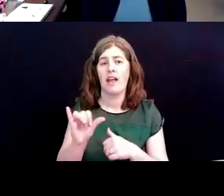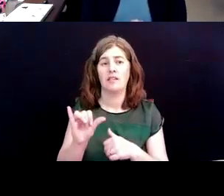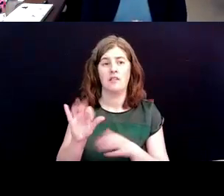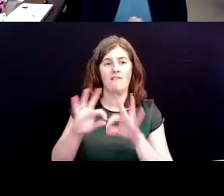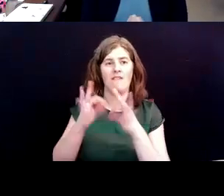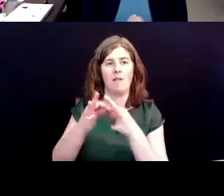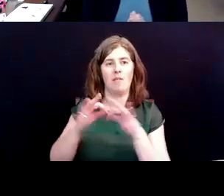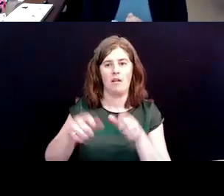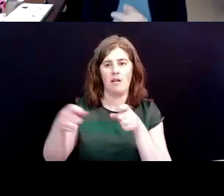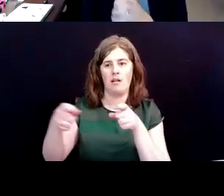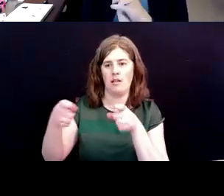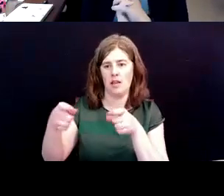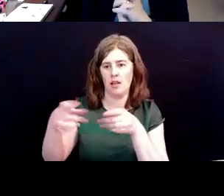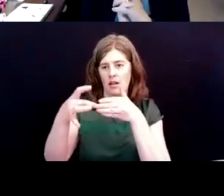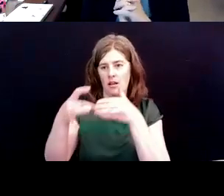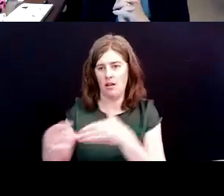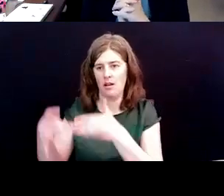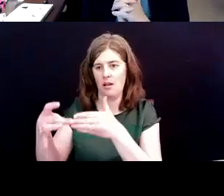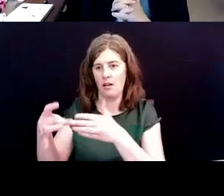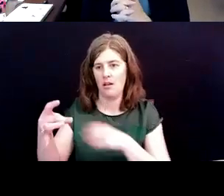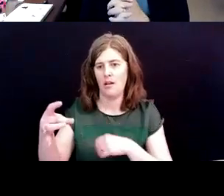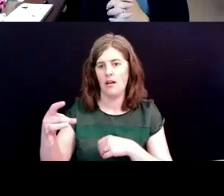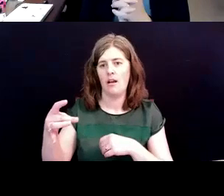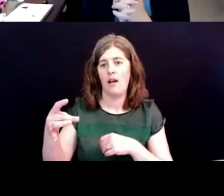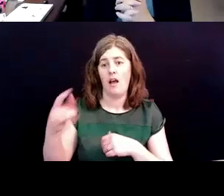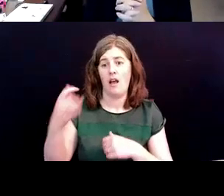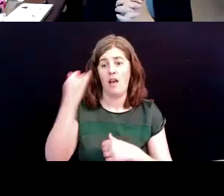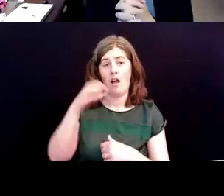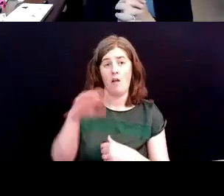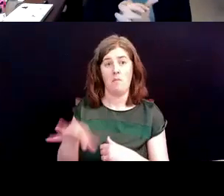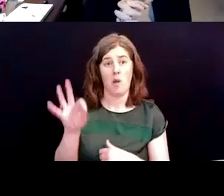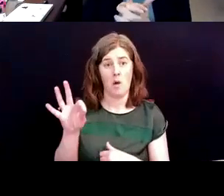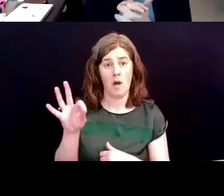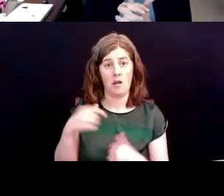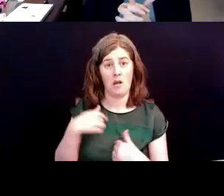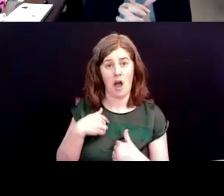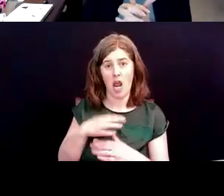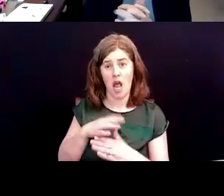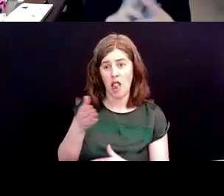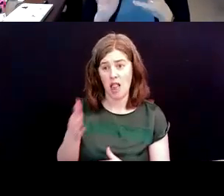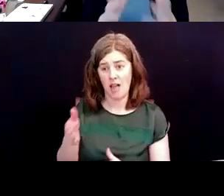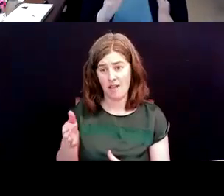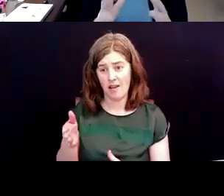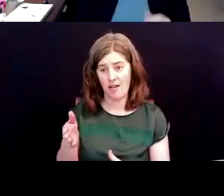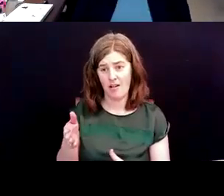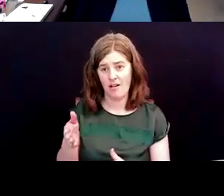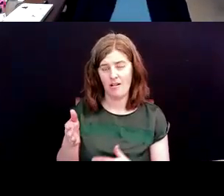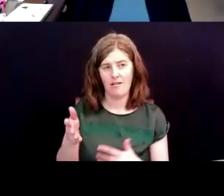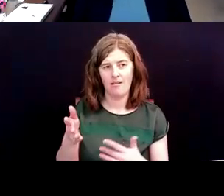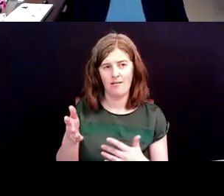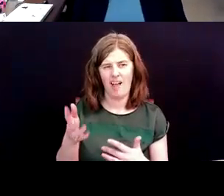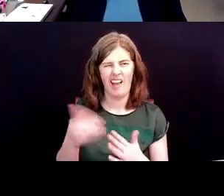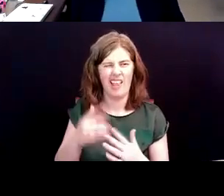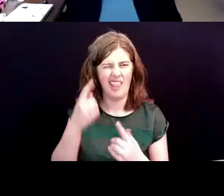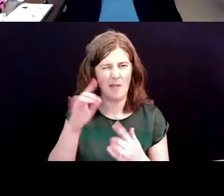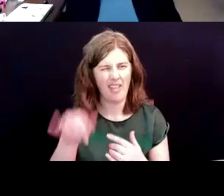family gets to lead that bus, because if all of a sudden I pick one, but I don't live there, it's probably not going to work out so great. So again, it's thinking about that in